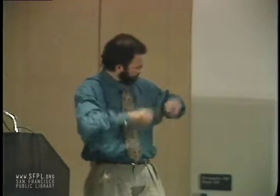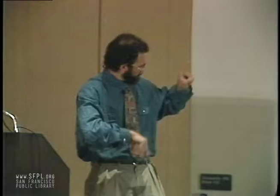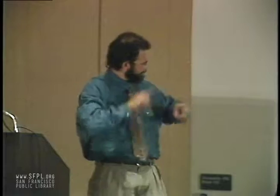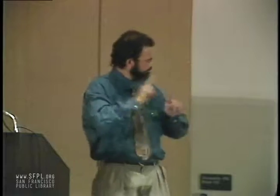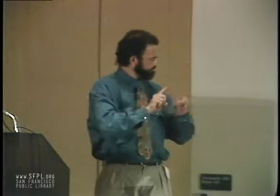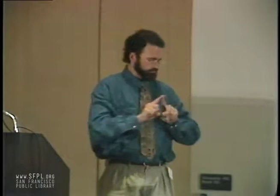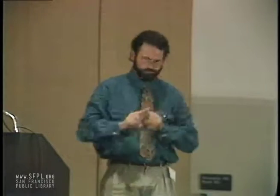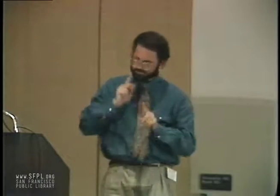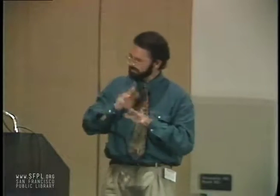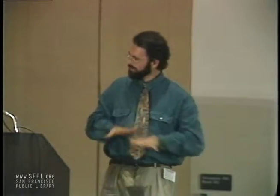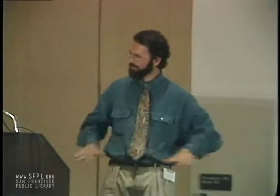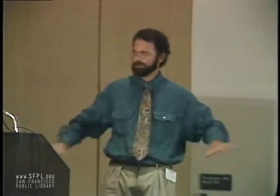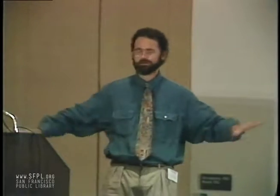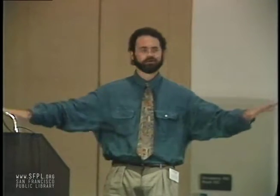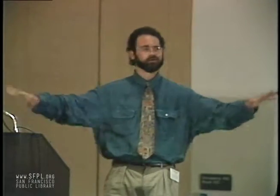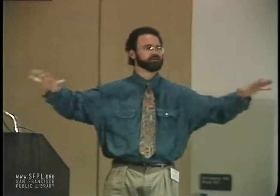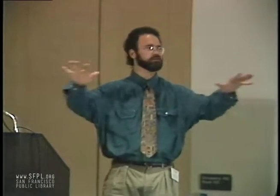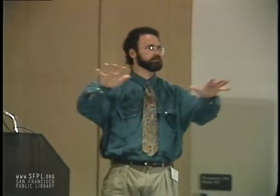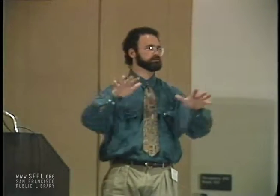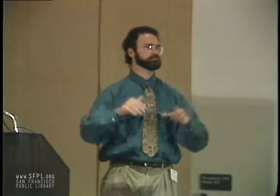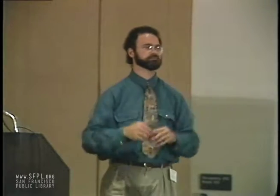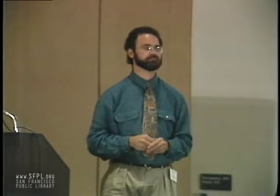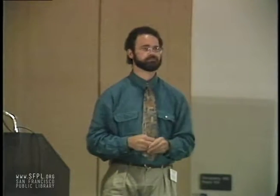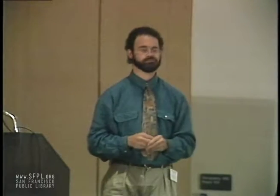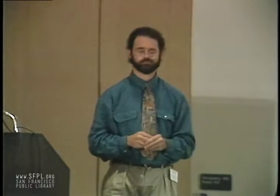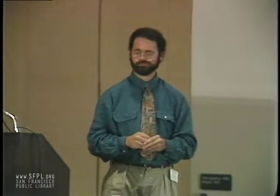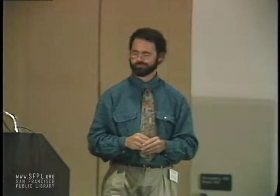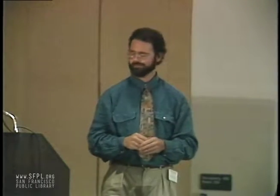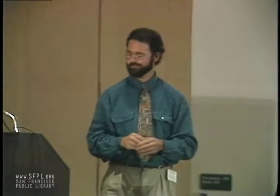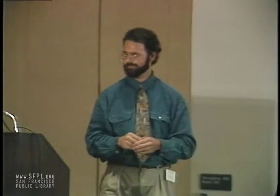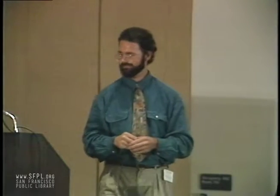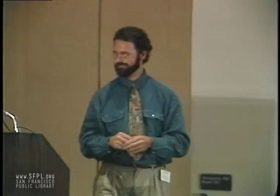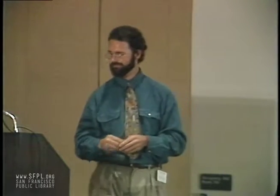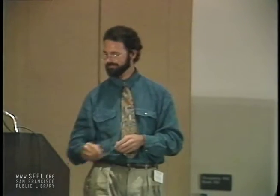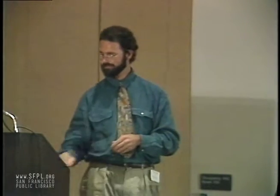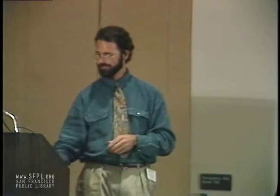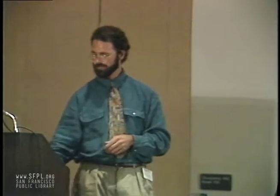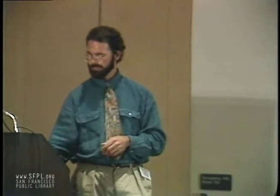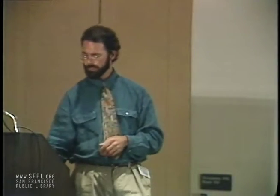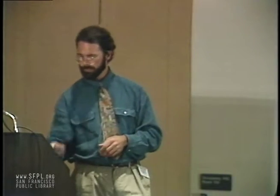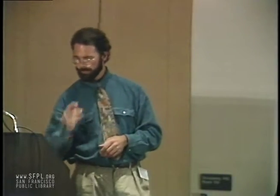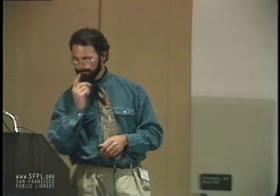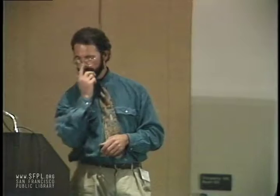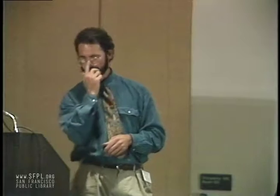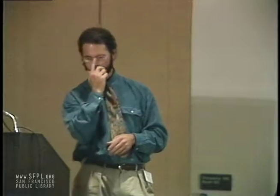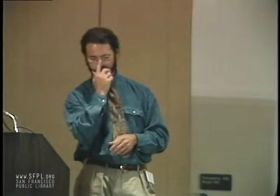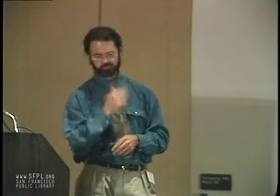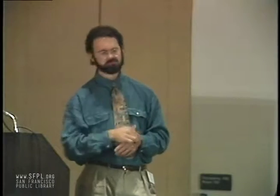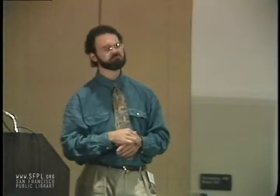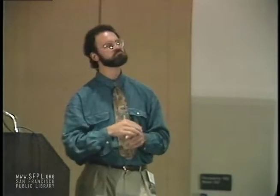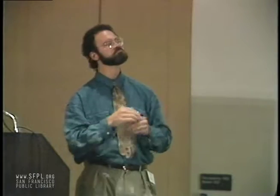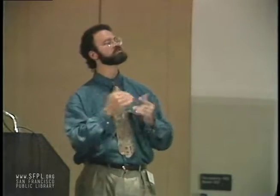deaf and hearing people. There's a tremendous variety within the culture itself.